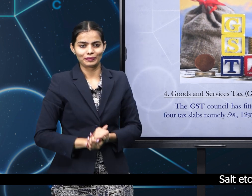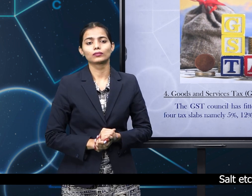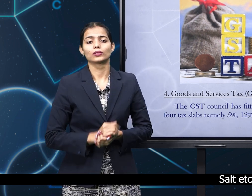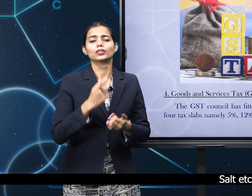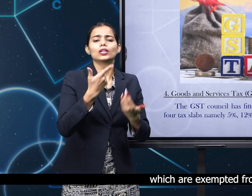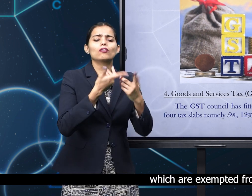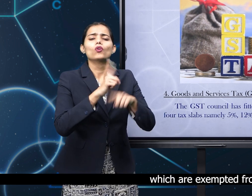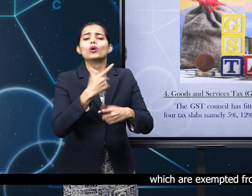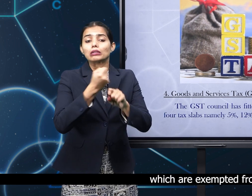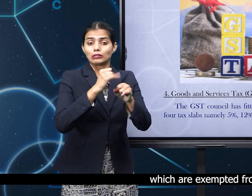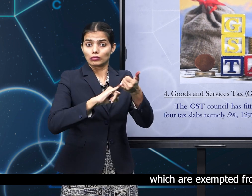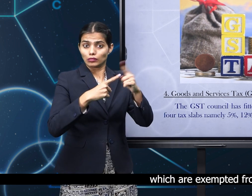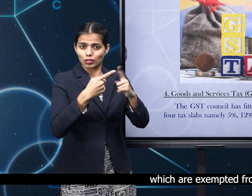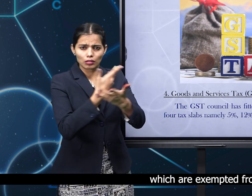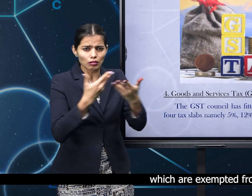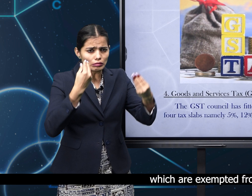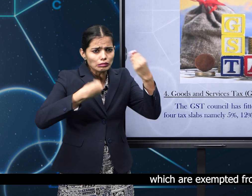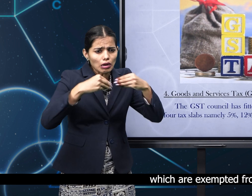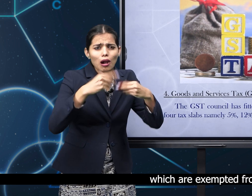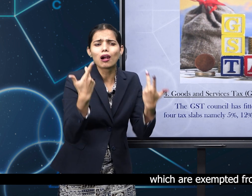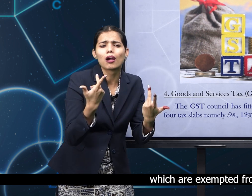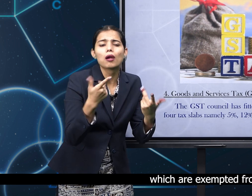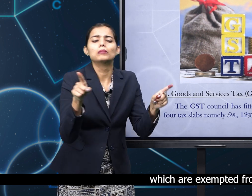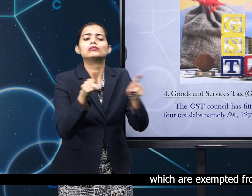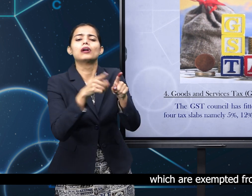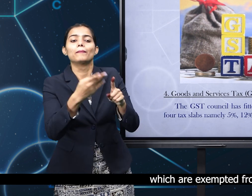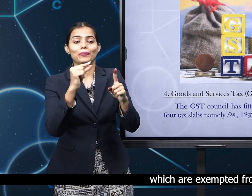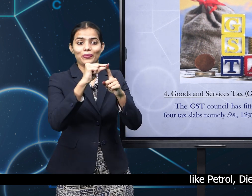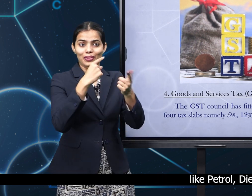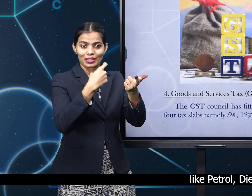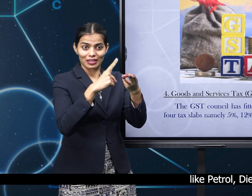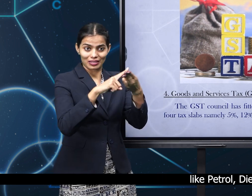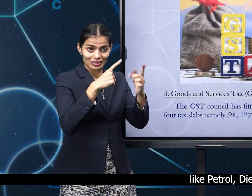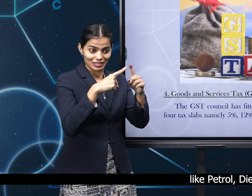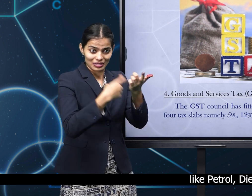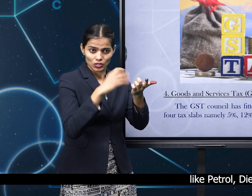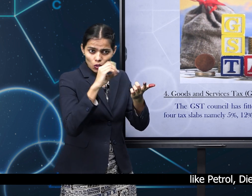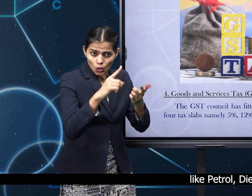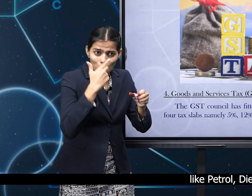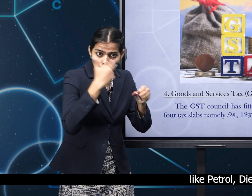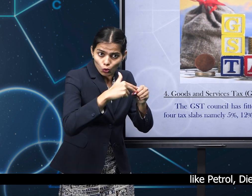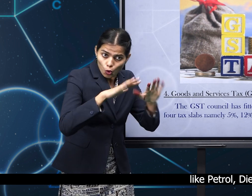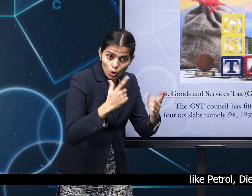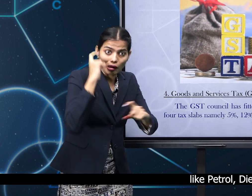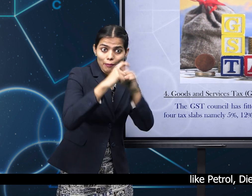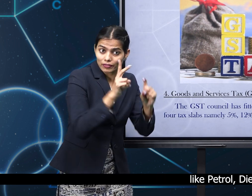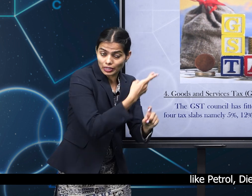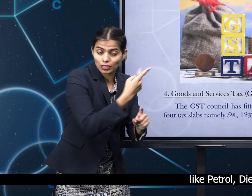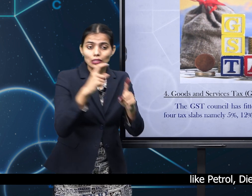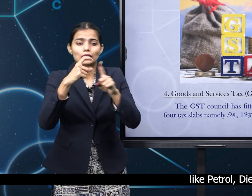Which are expended from GST, products like petrol, diesel, etc.